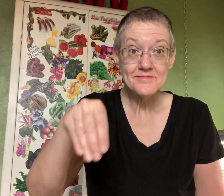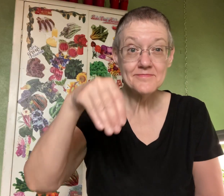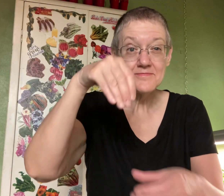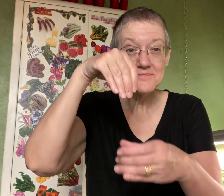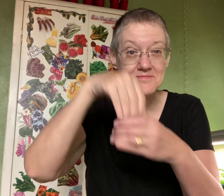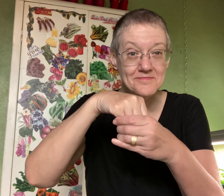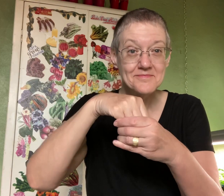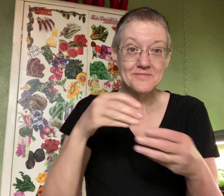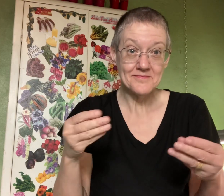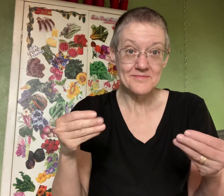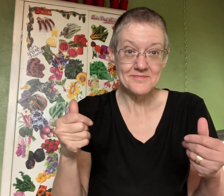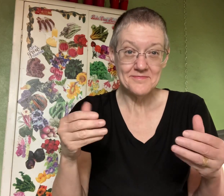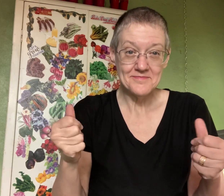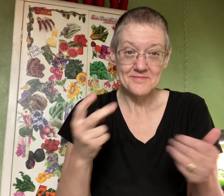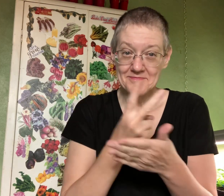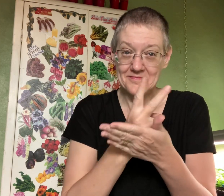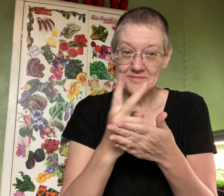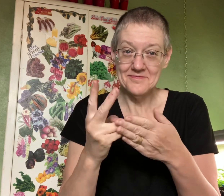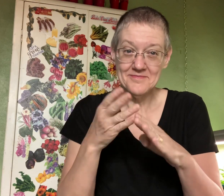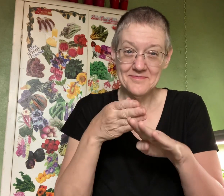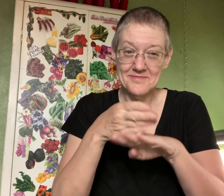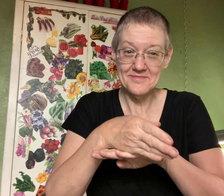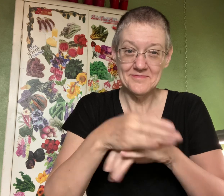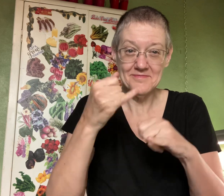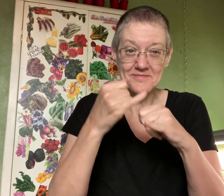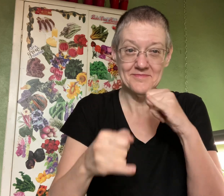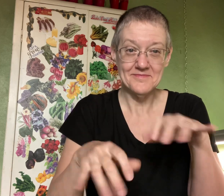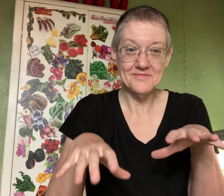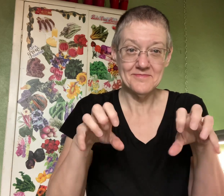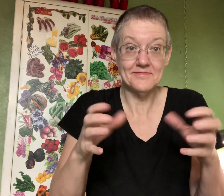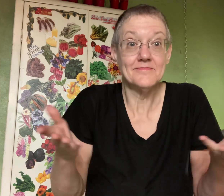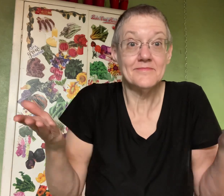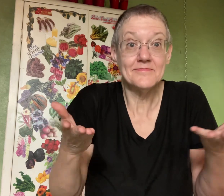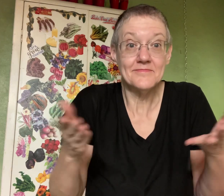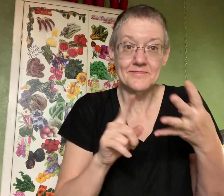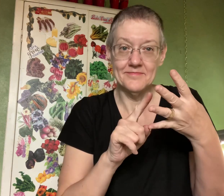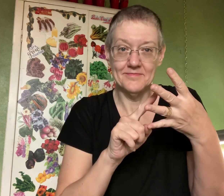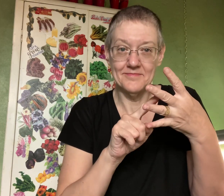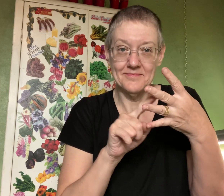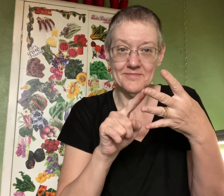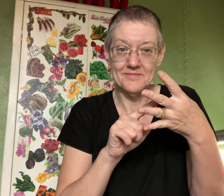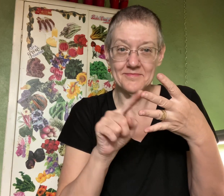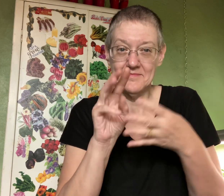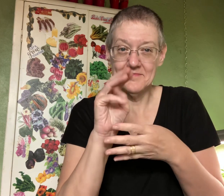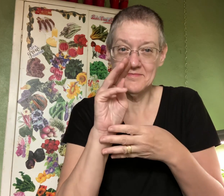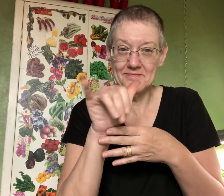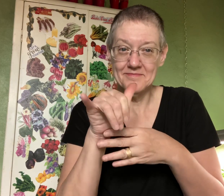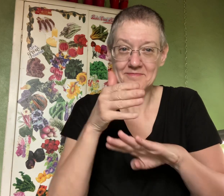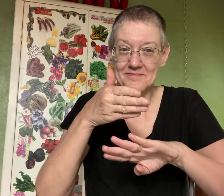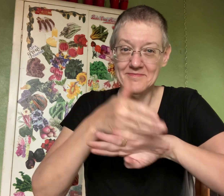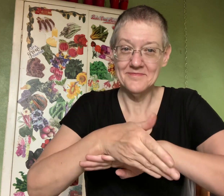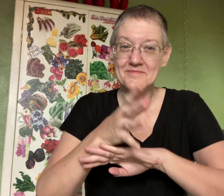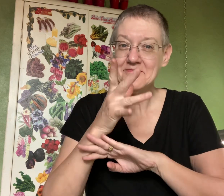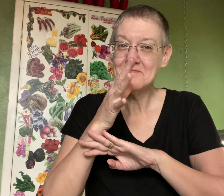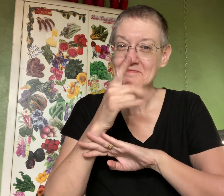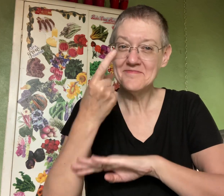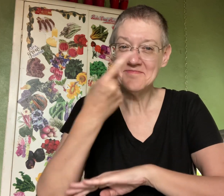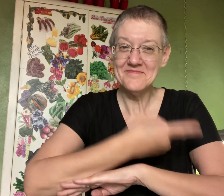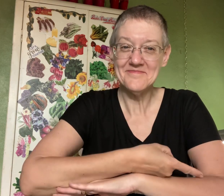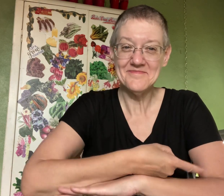And plant them into the garden 2 weeks after the last frost. Here, that means mid-May or after Mother's